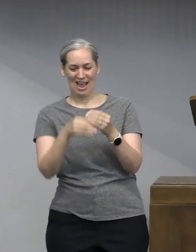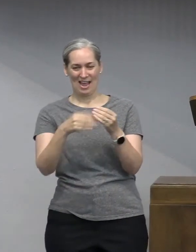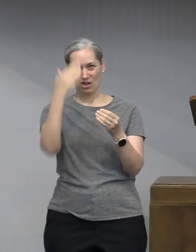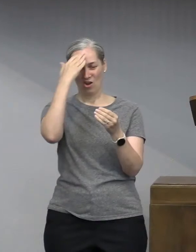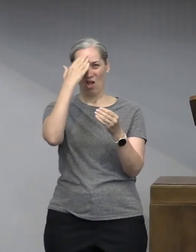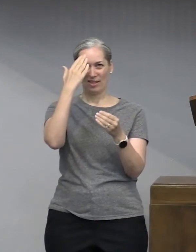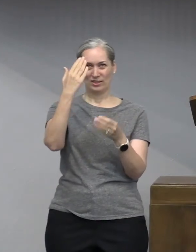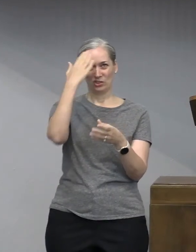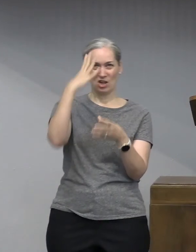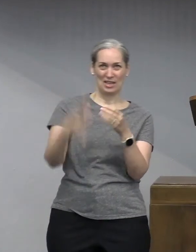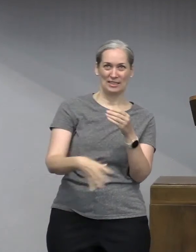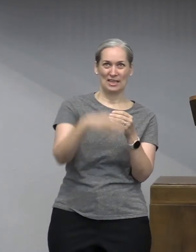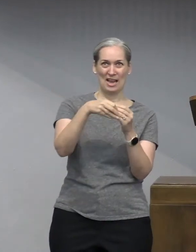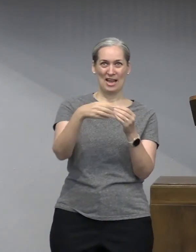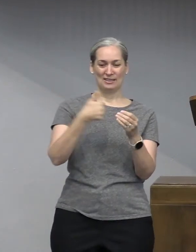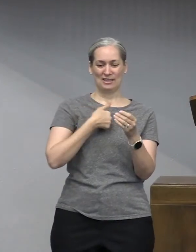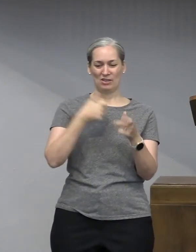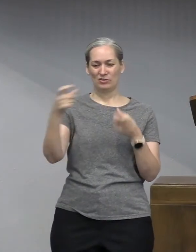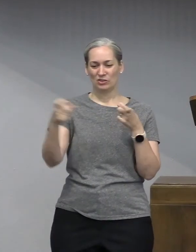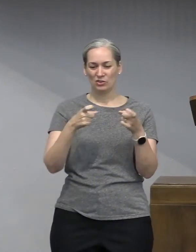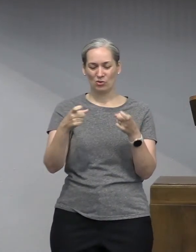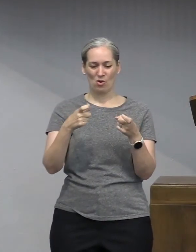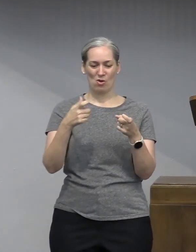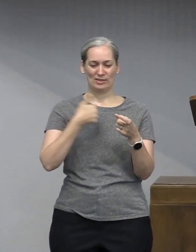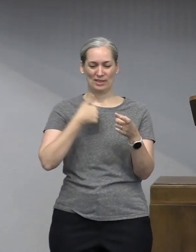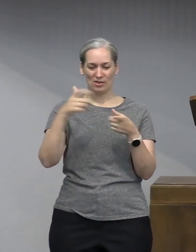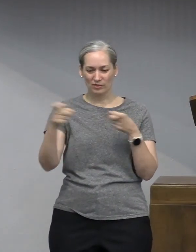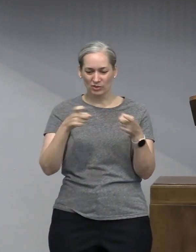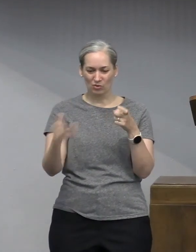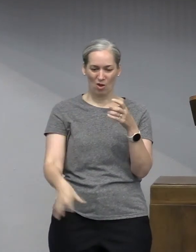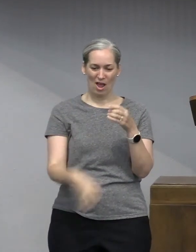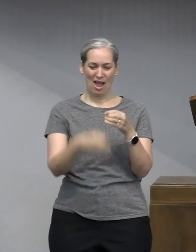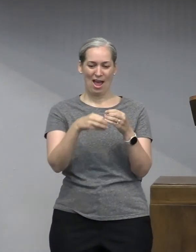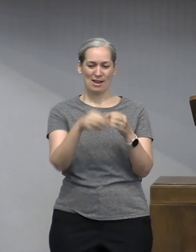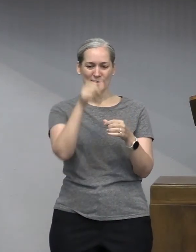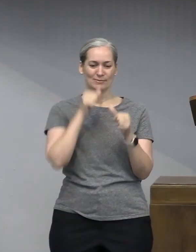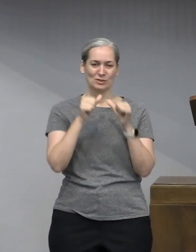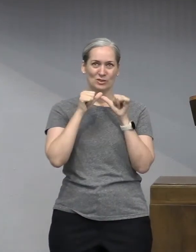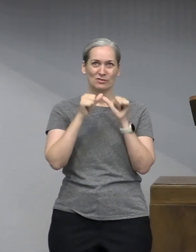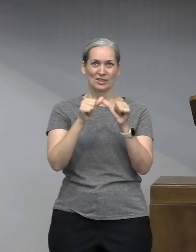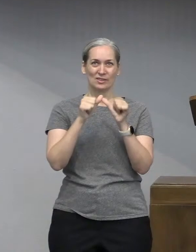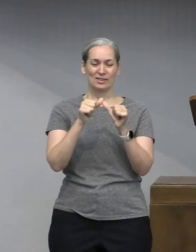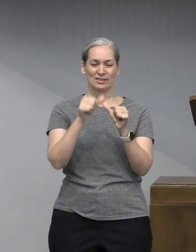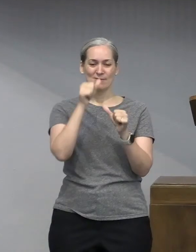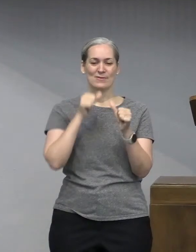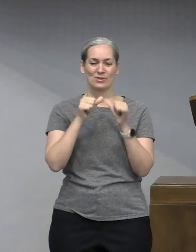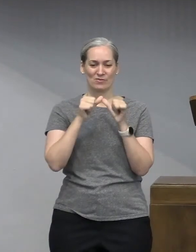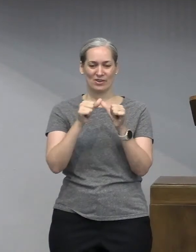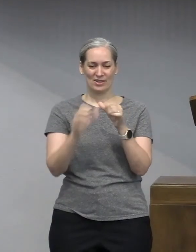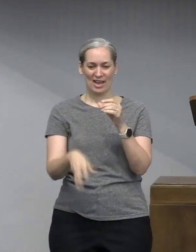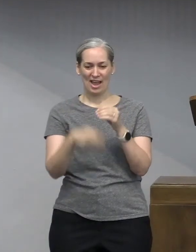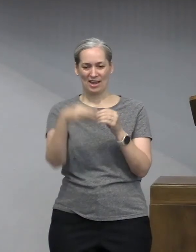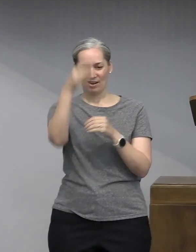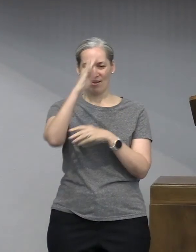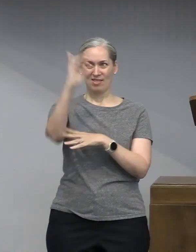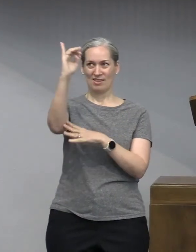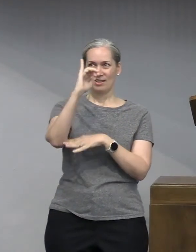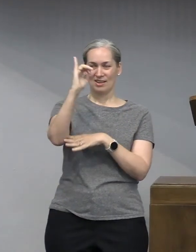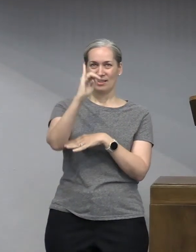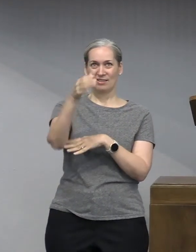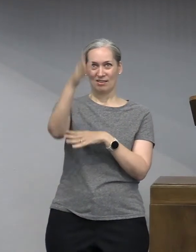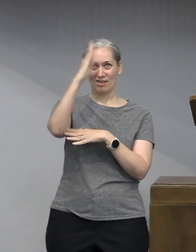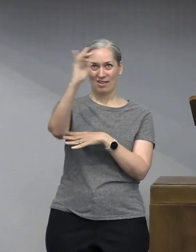knowledge, and to knowledge, self-control, and to self-control, perseverance, and to perseverance, godliness, and